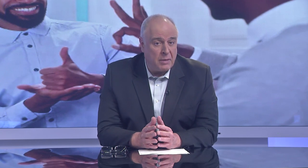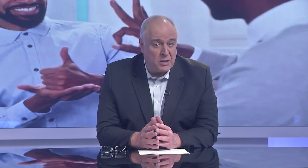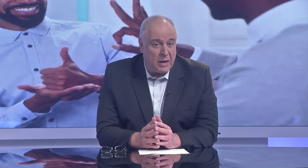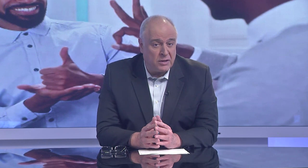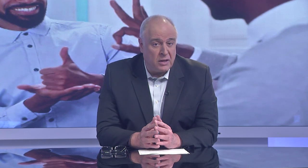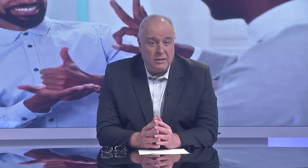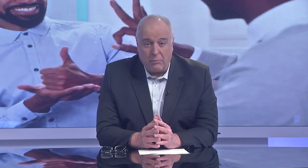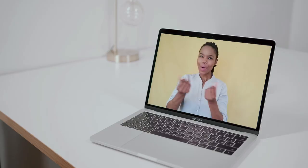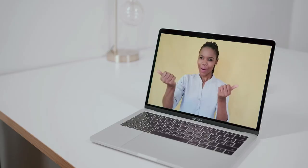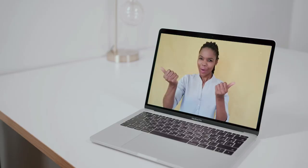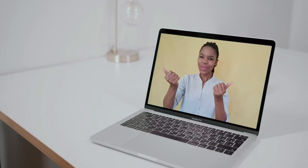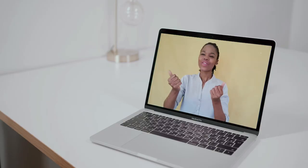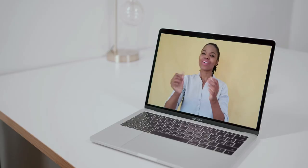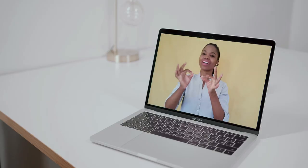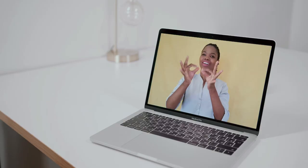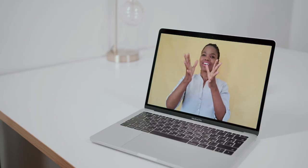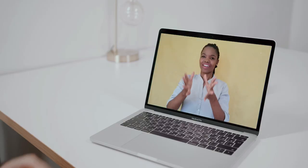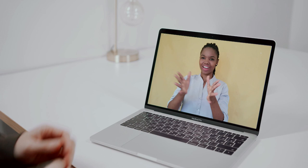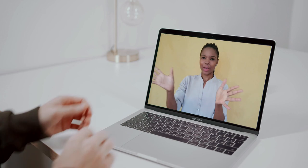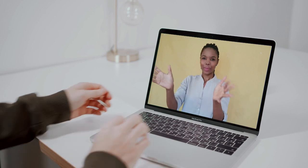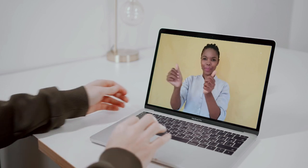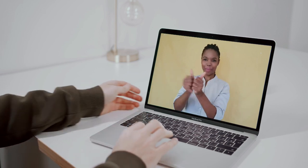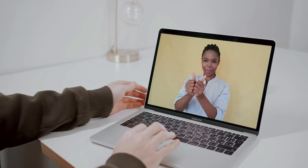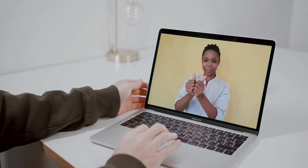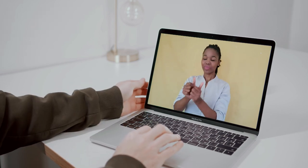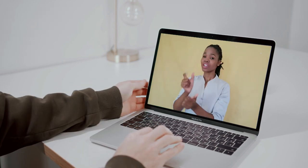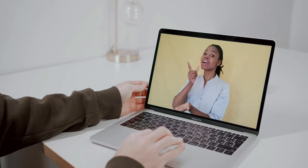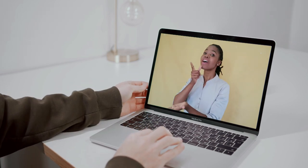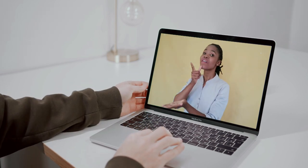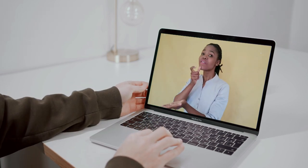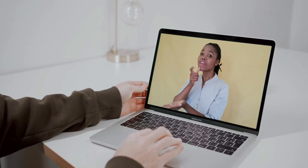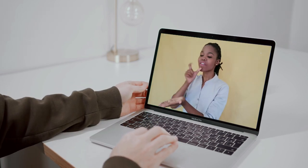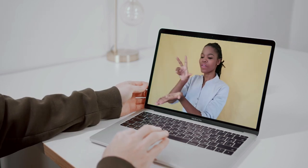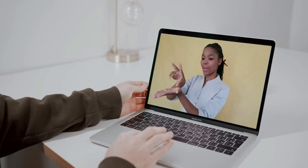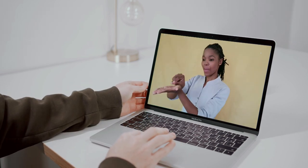space more inclusive and more accessible to all communities in this country.